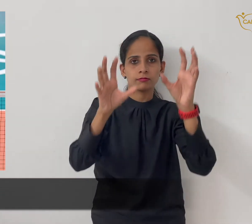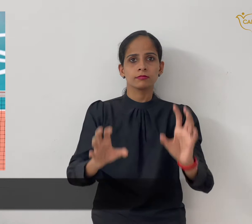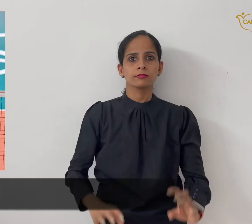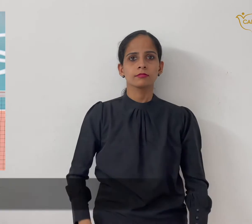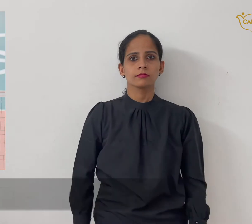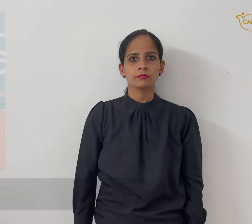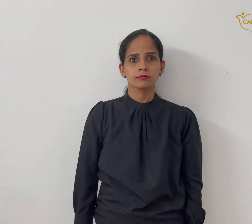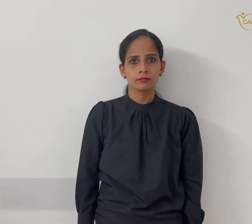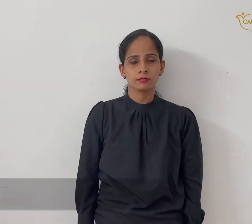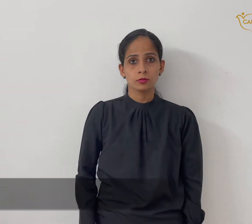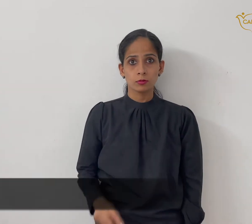Volleyball.